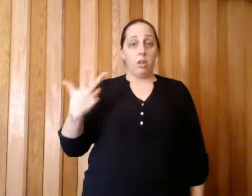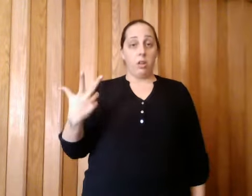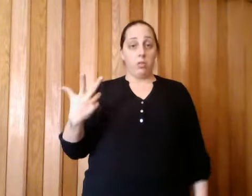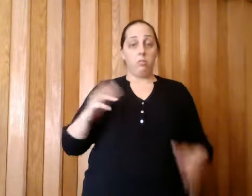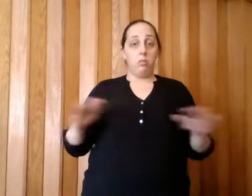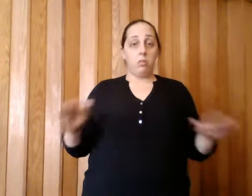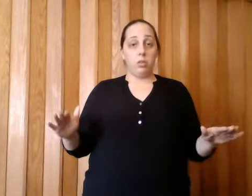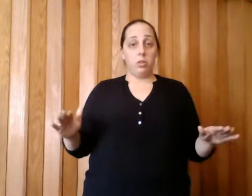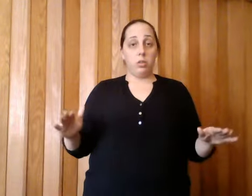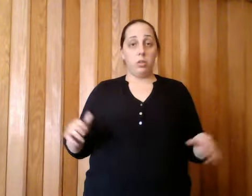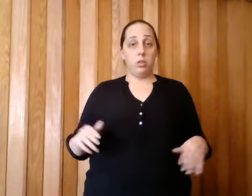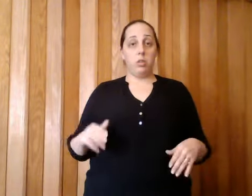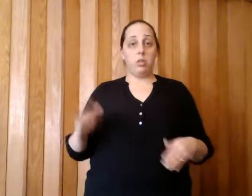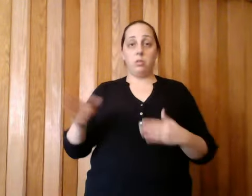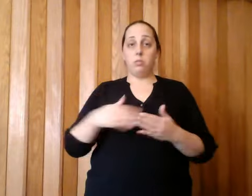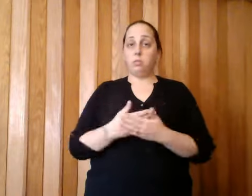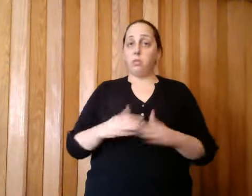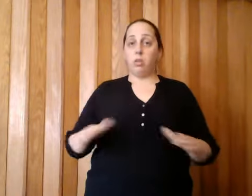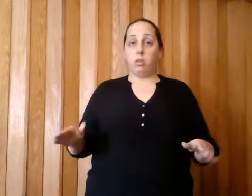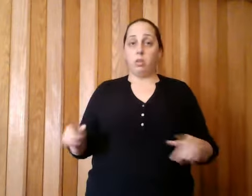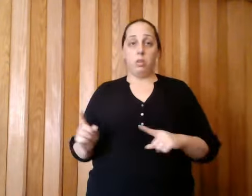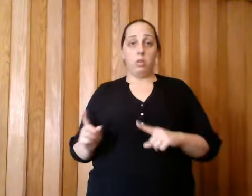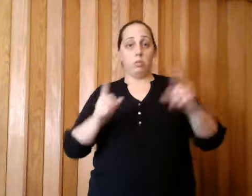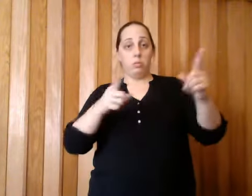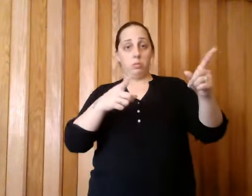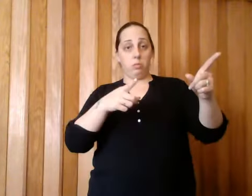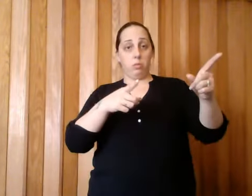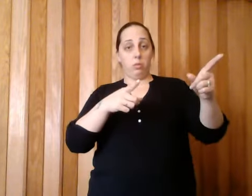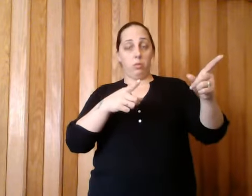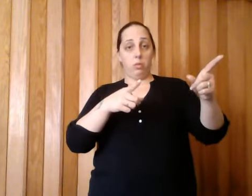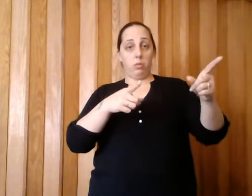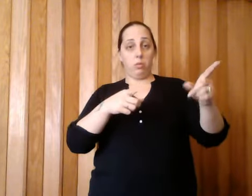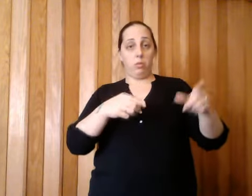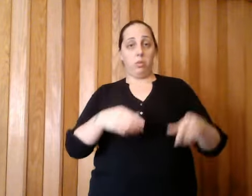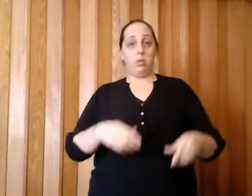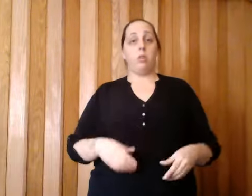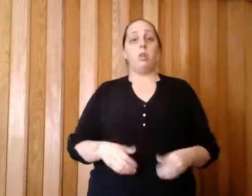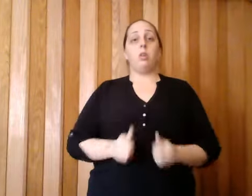and they come to that thing with Father Jim, or whoever is going to be the